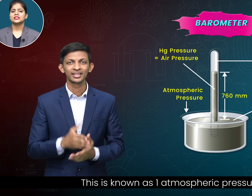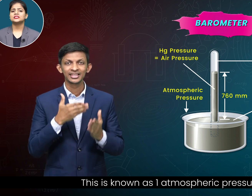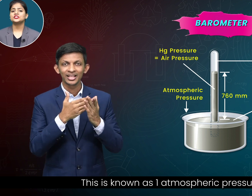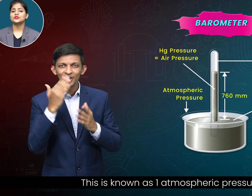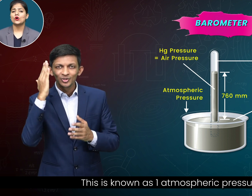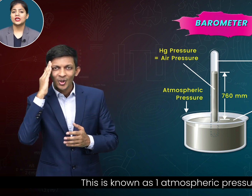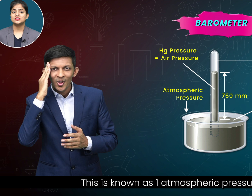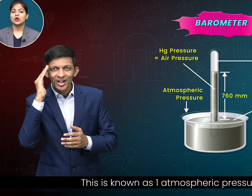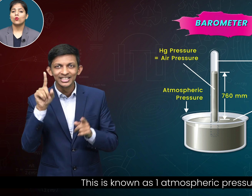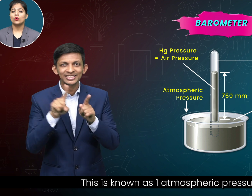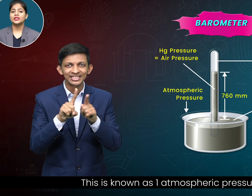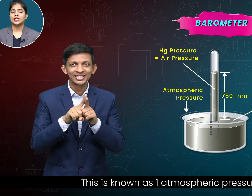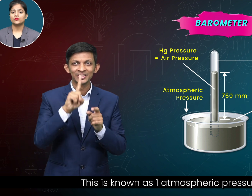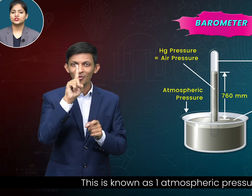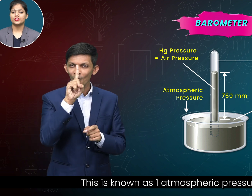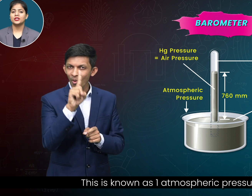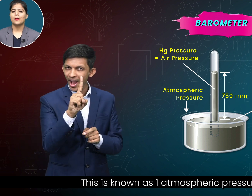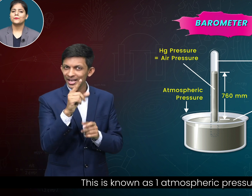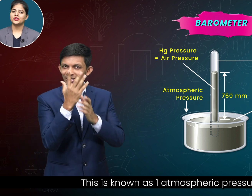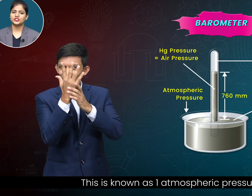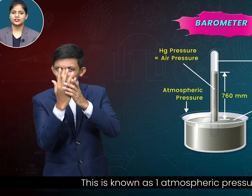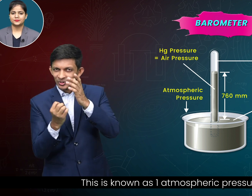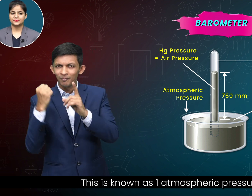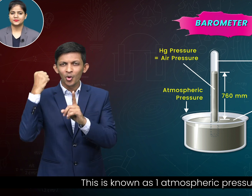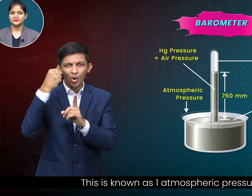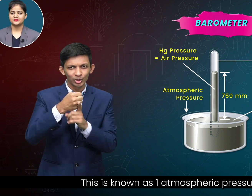This is known as 1 atmospheric pressure.